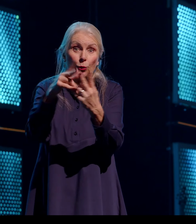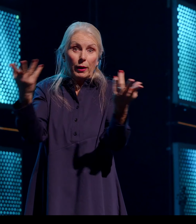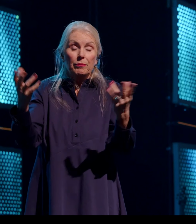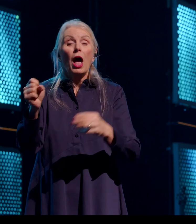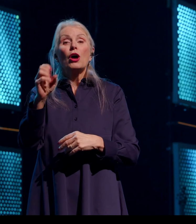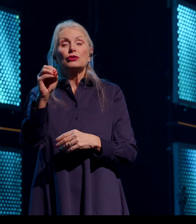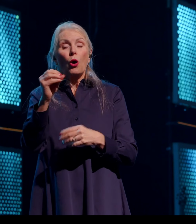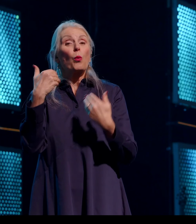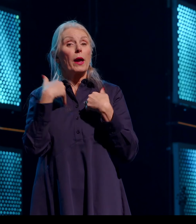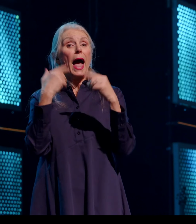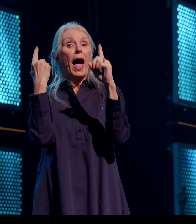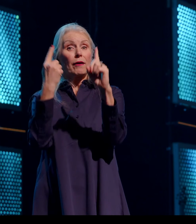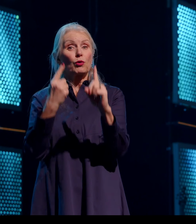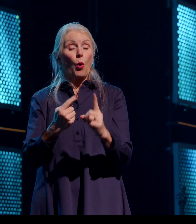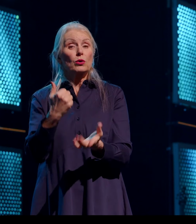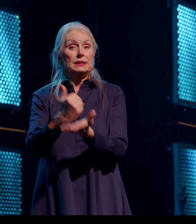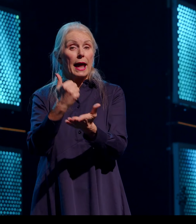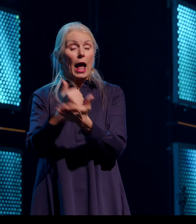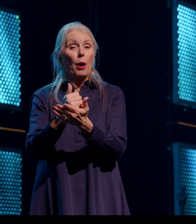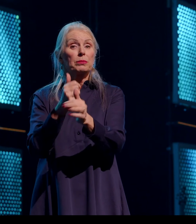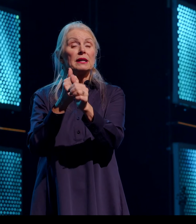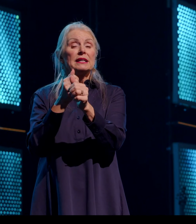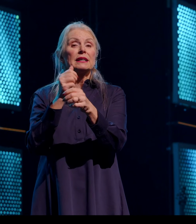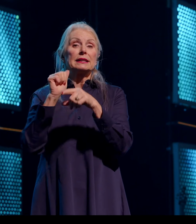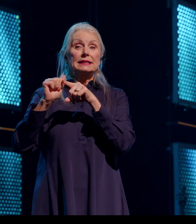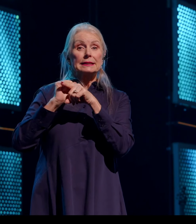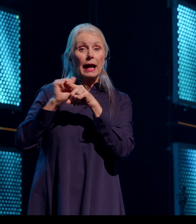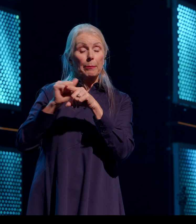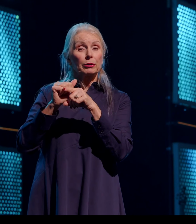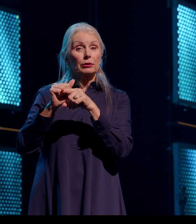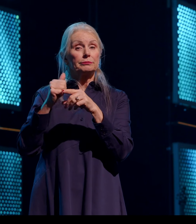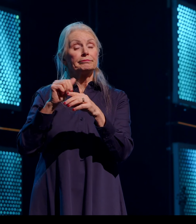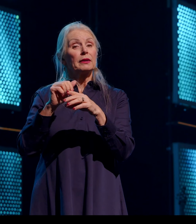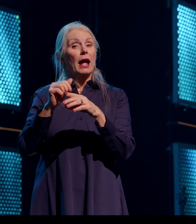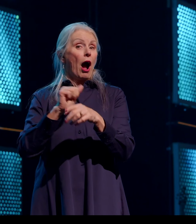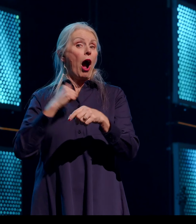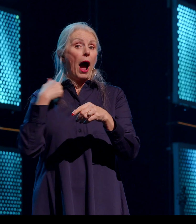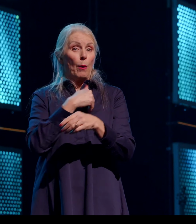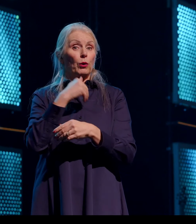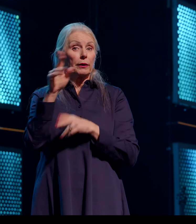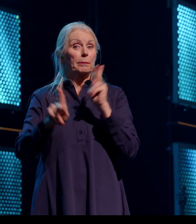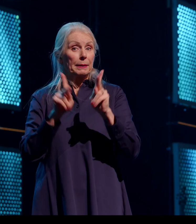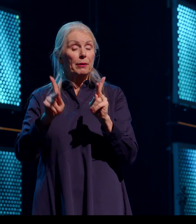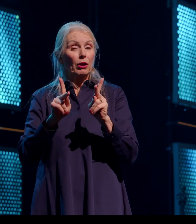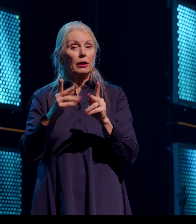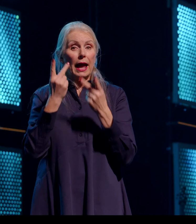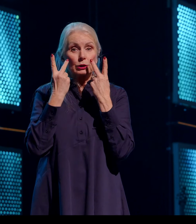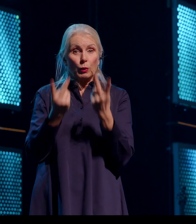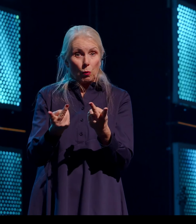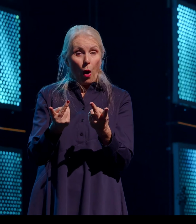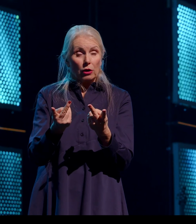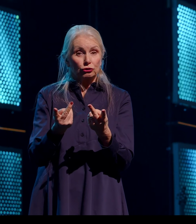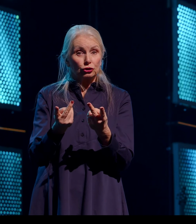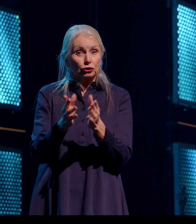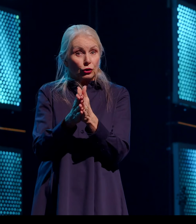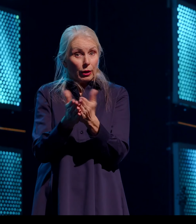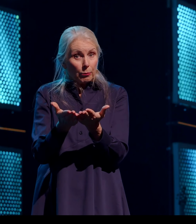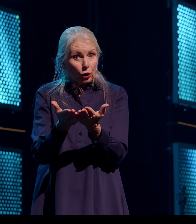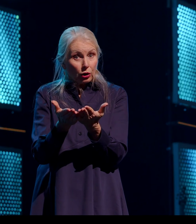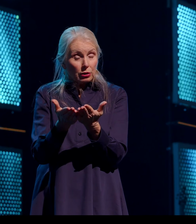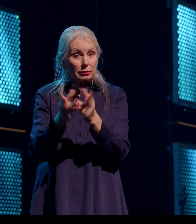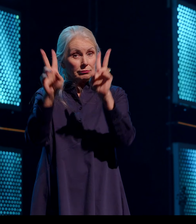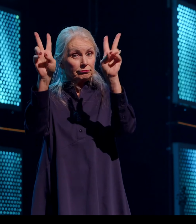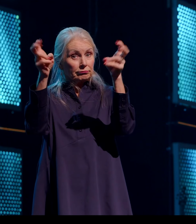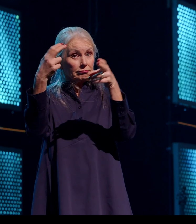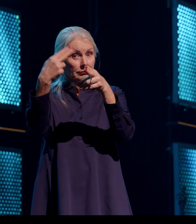We also have goals to help disciple our people all the more as we launch our discipleship book called Changed, and hope that you'll